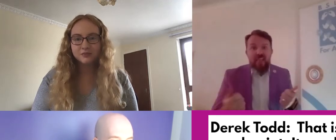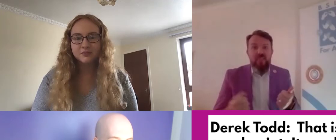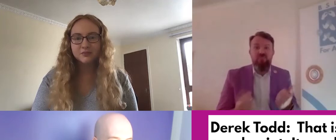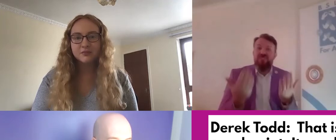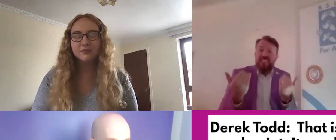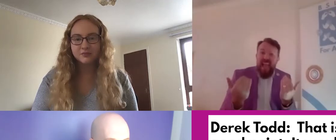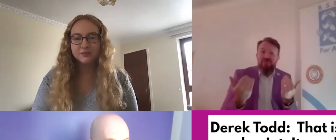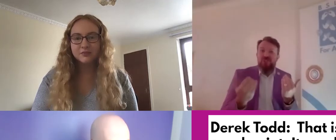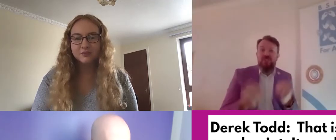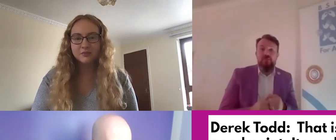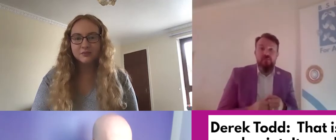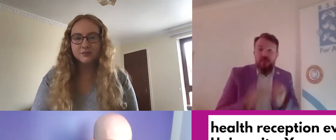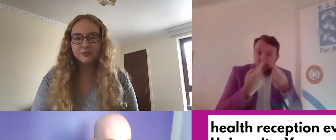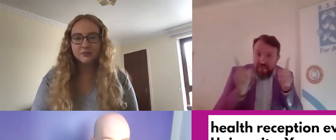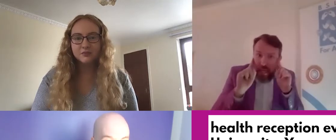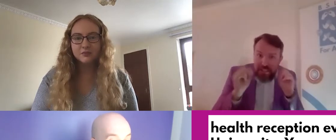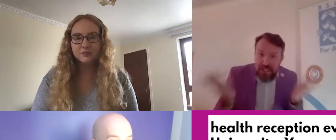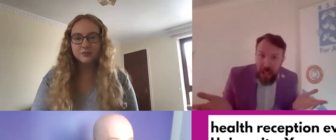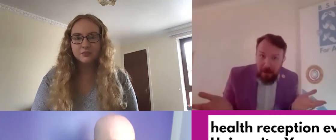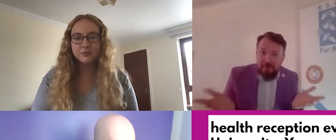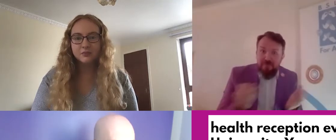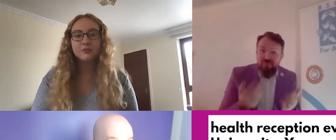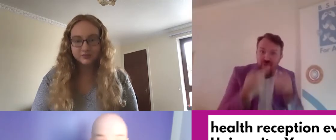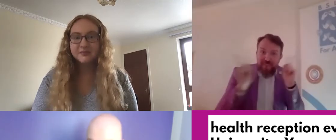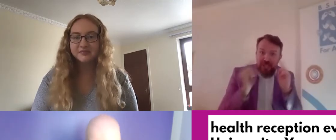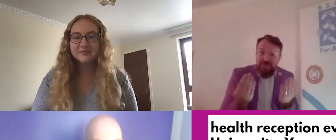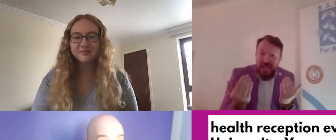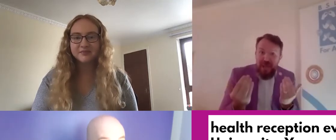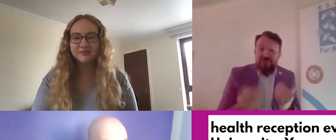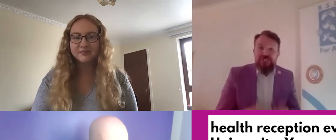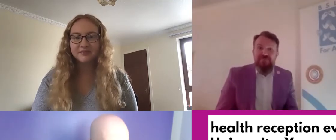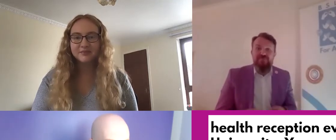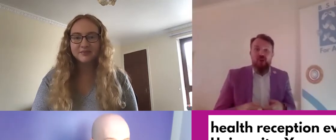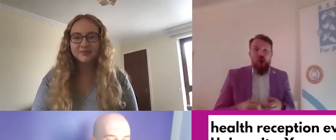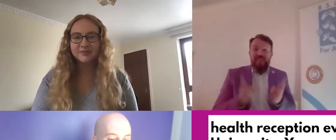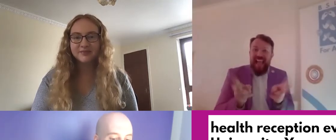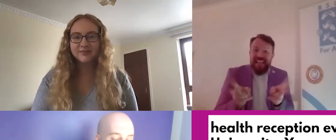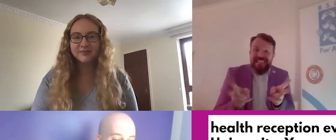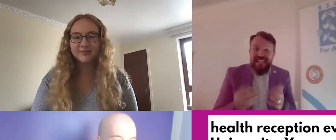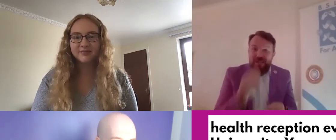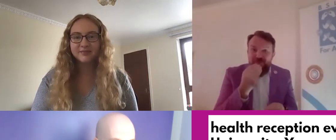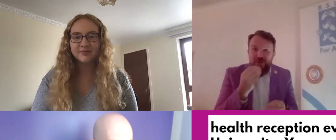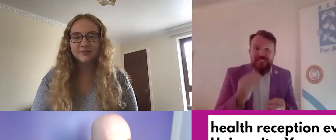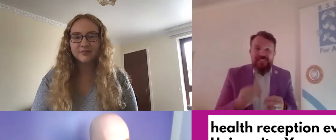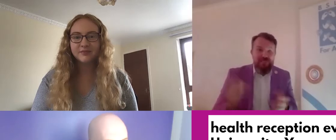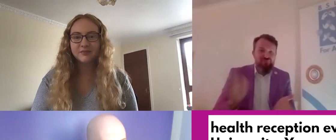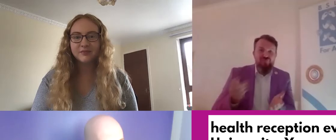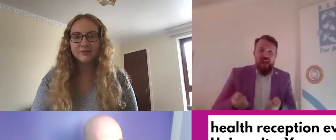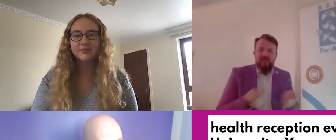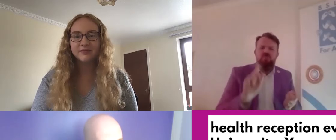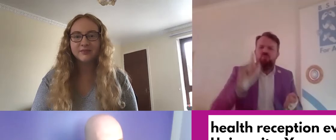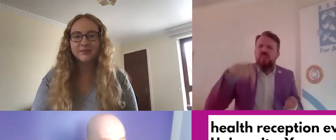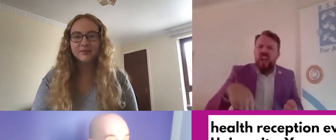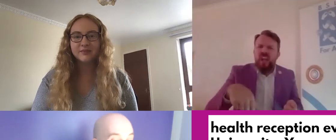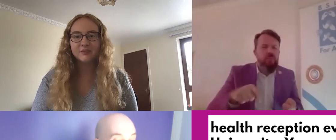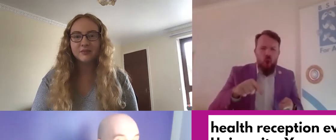into a bank branch, health receptions, even university. You know, you're at university. It'd be good to see you get up